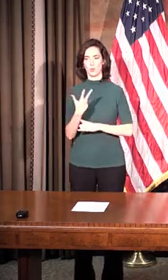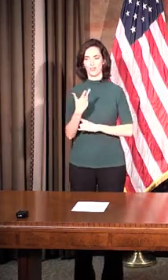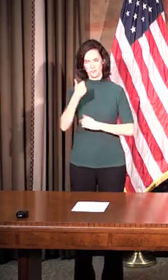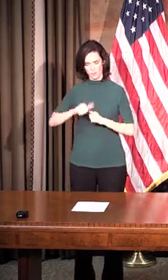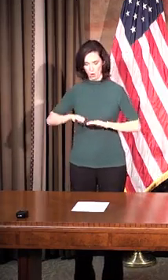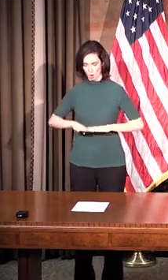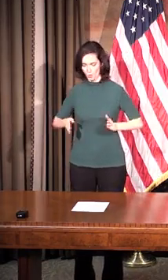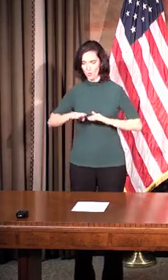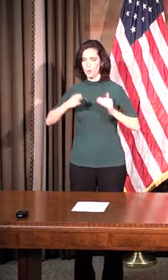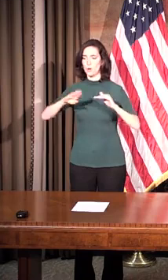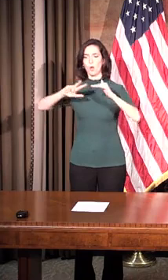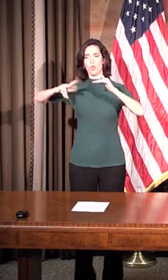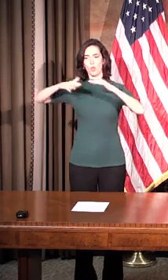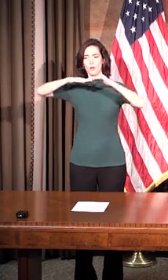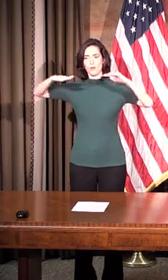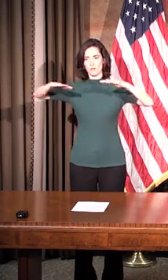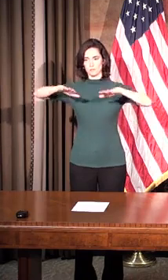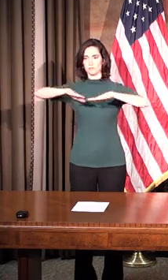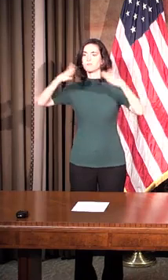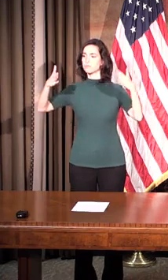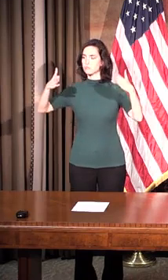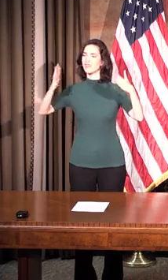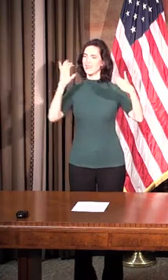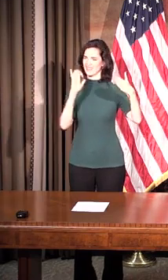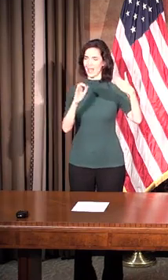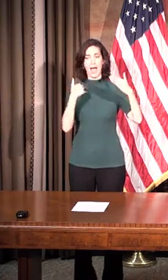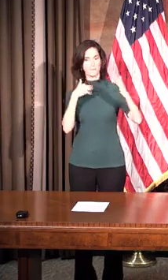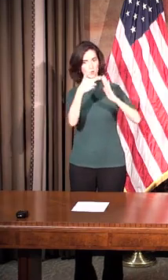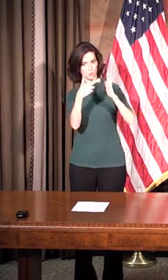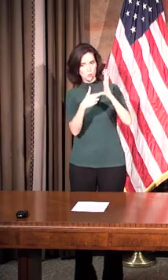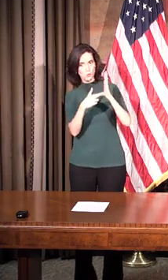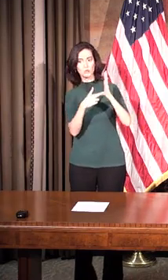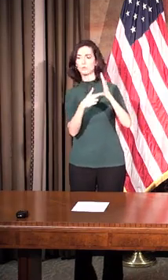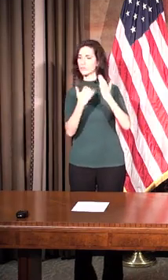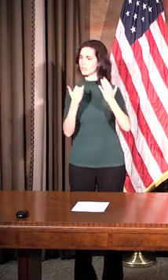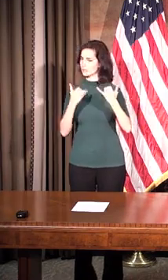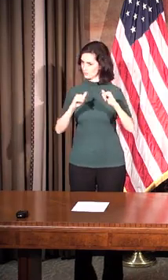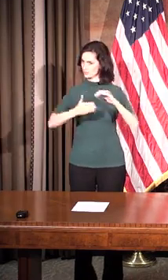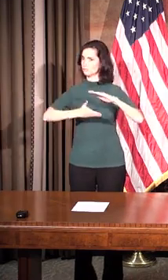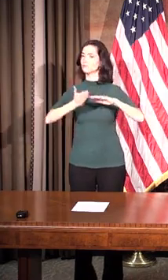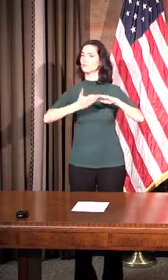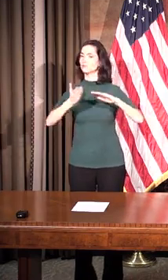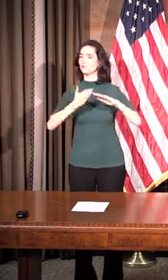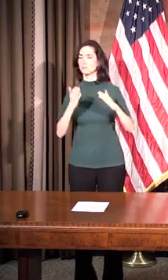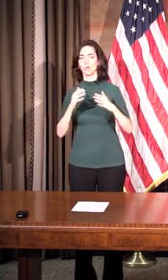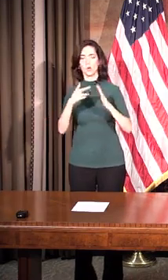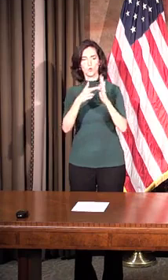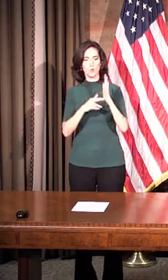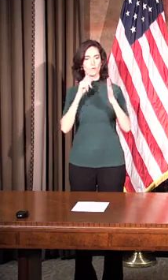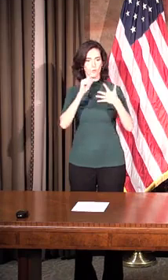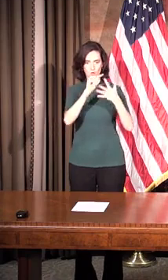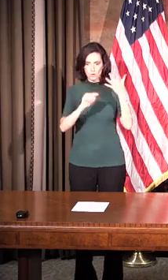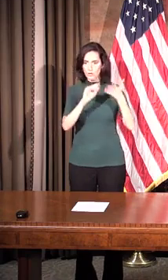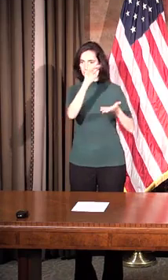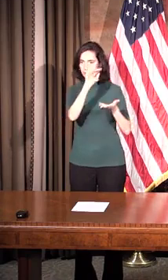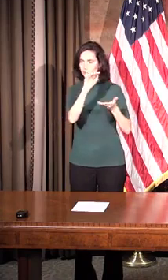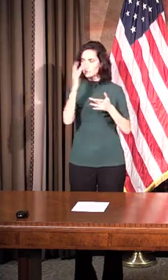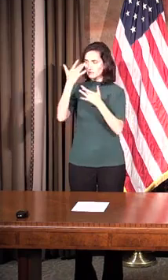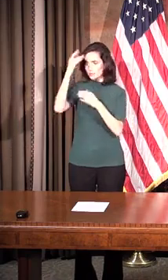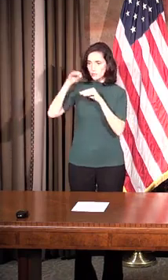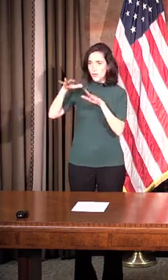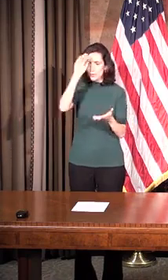previously issued is in full force and effect. All of the restrictions and mitigation measures contained in that document remain